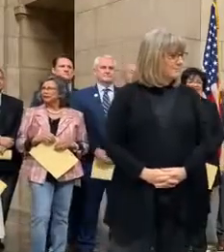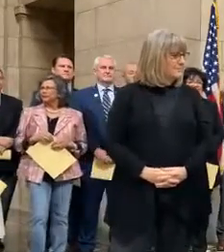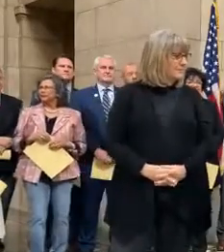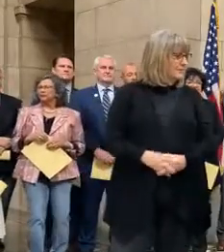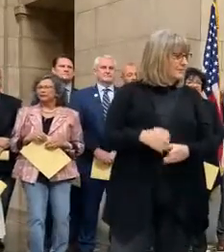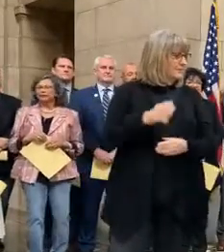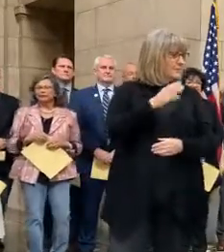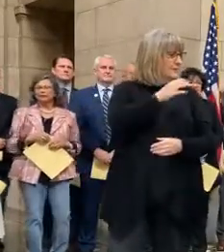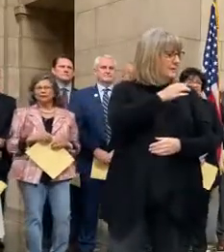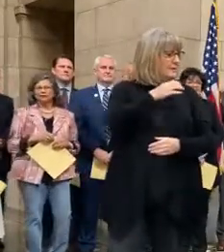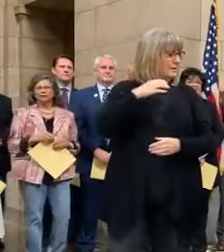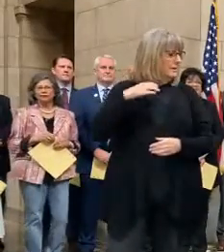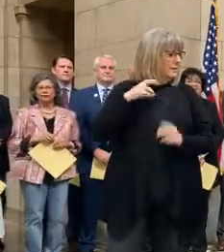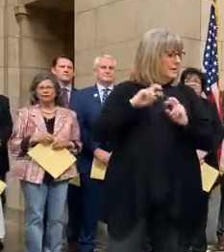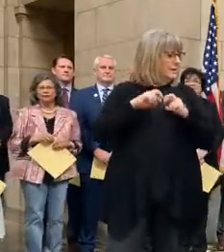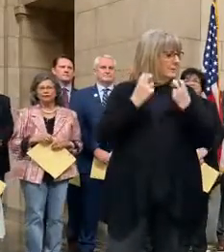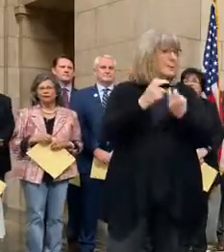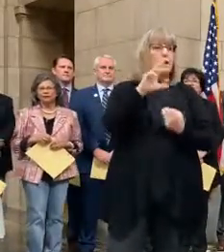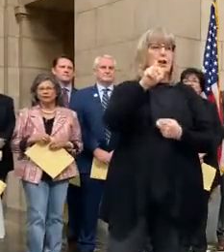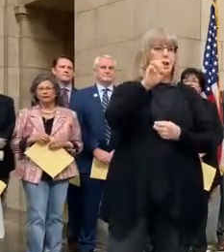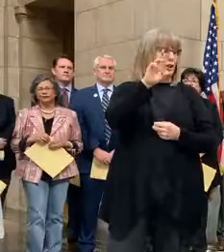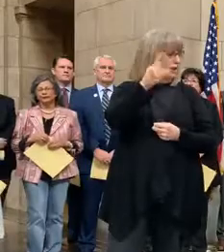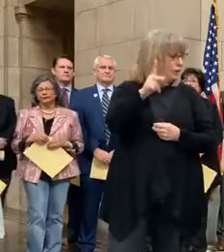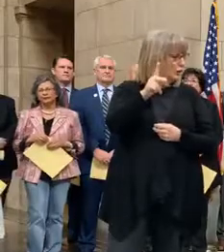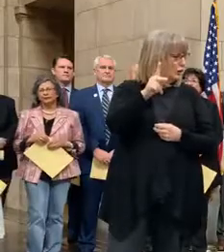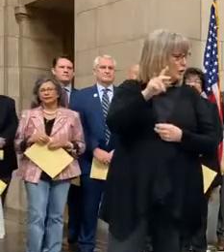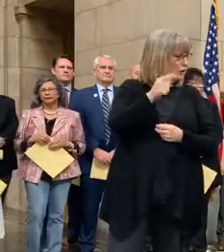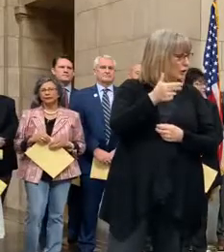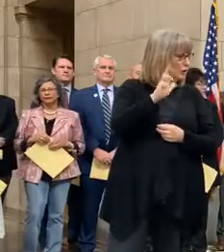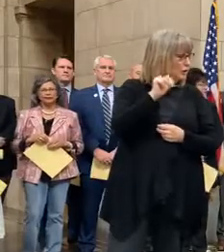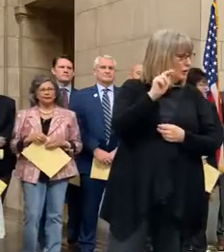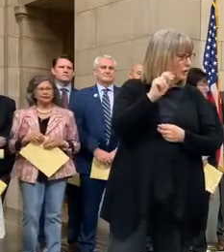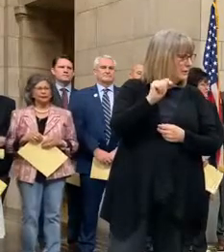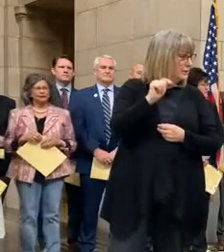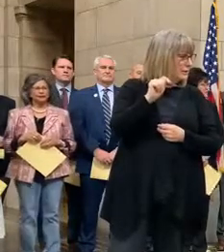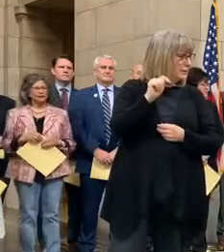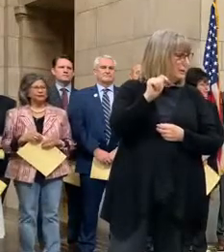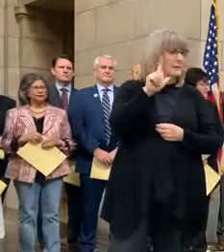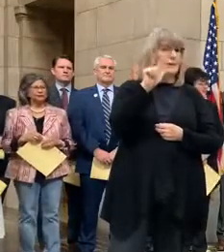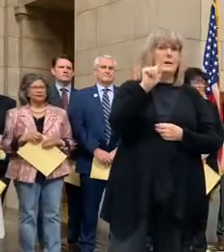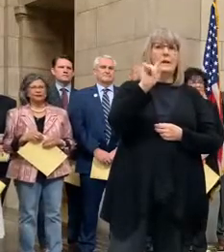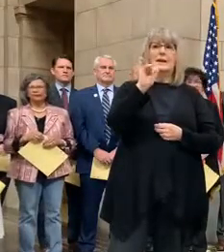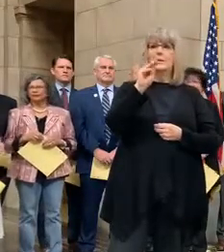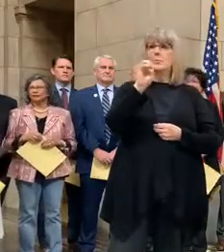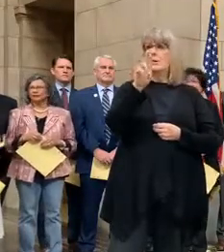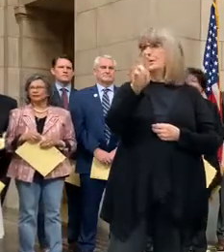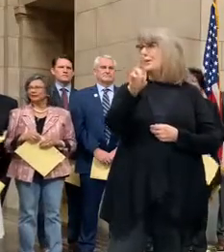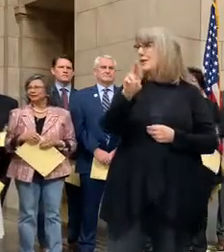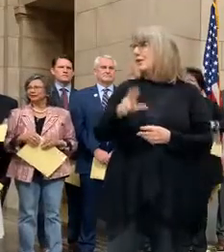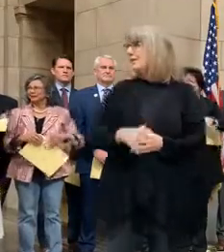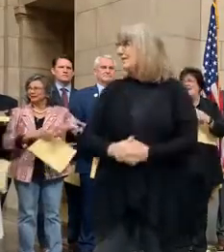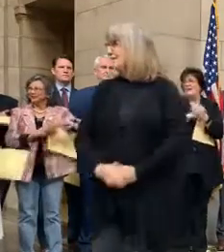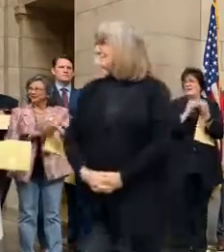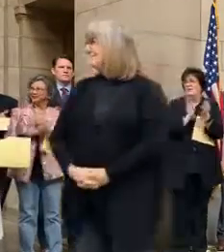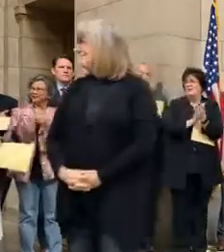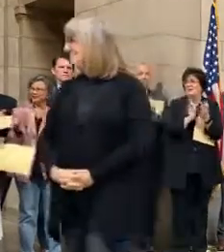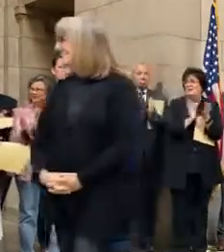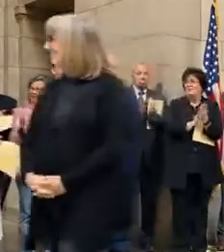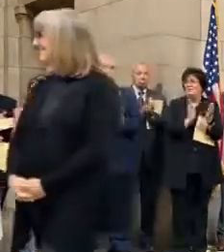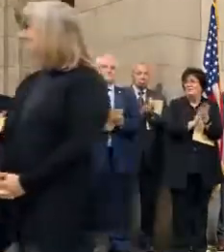Committee Clerk of the Revenue Committee, we also want to recognize Grant, I'm trying to read, Latimer. Grant.